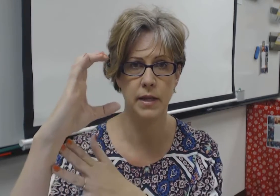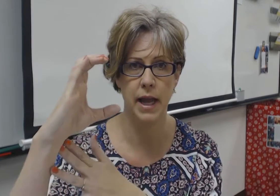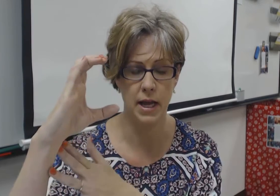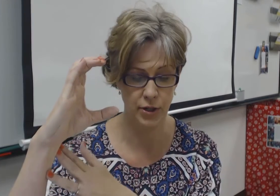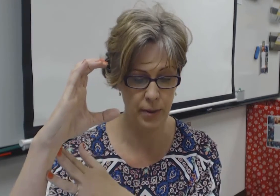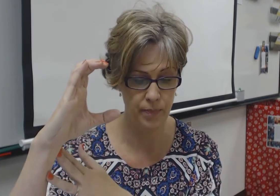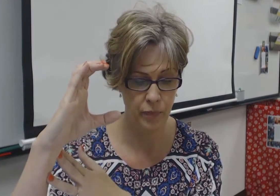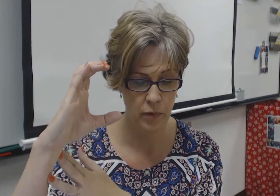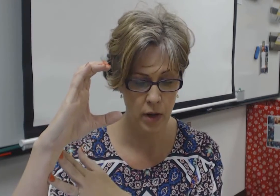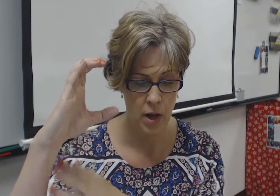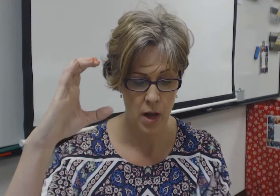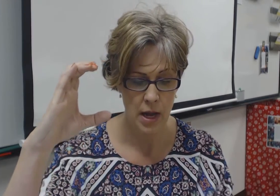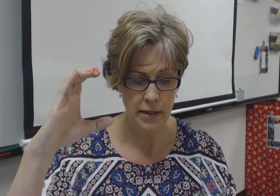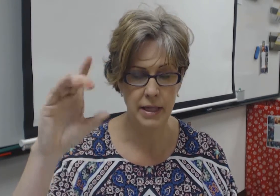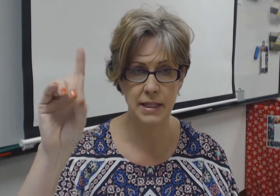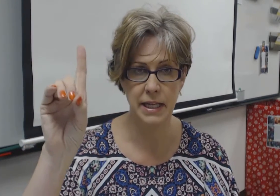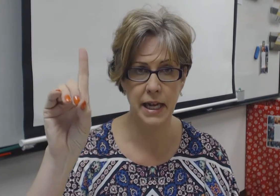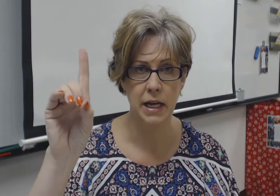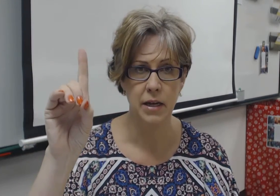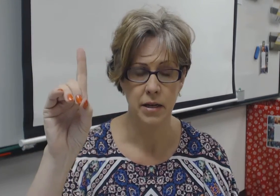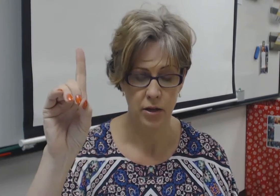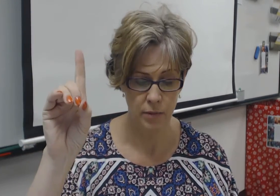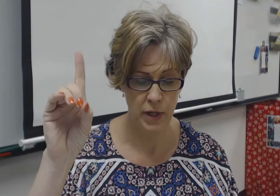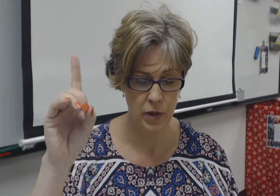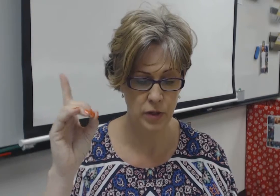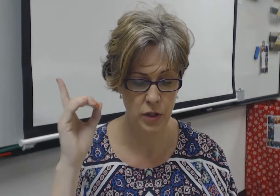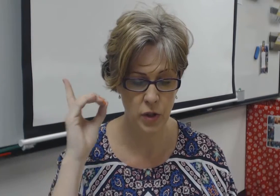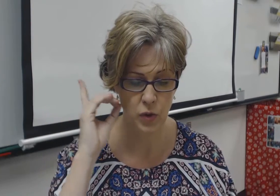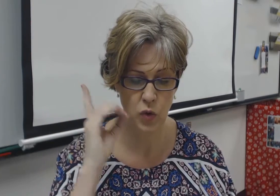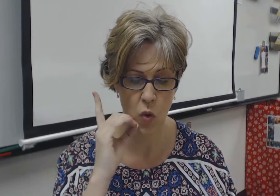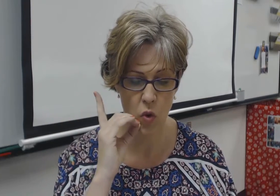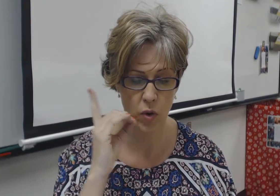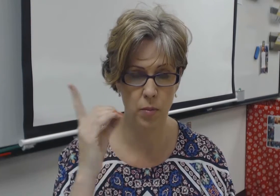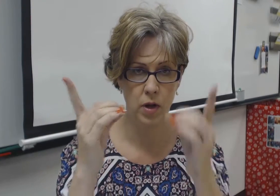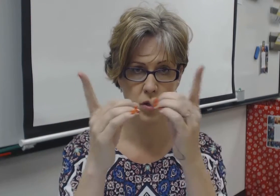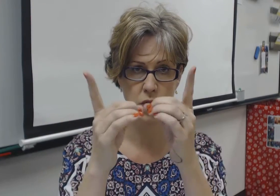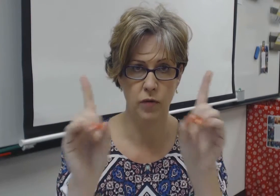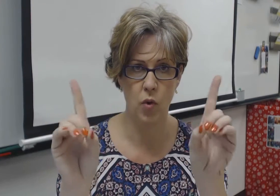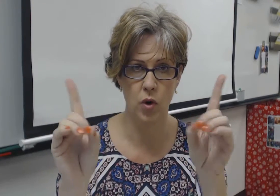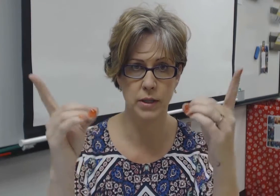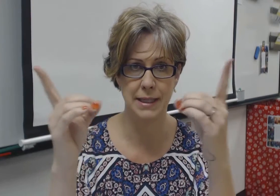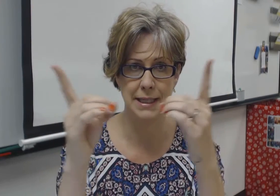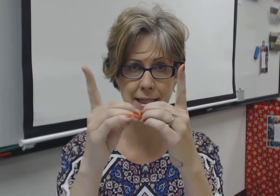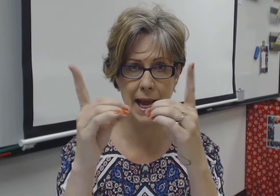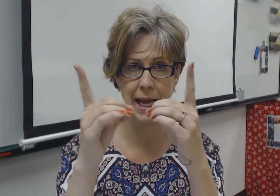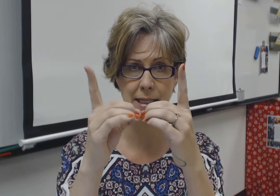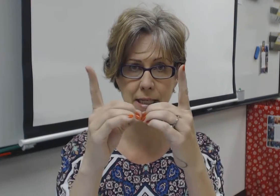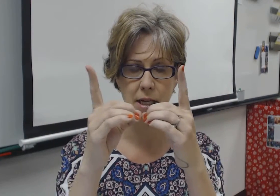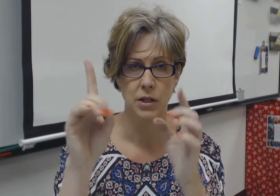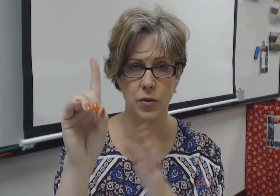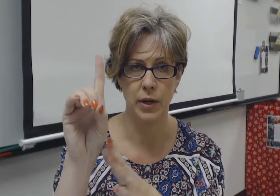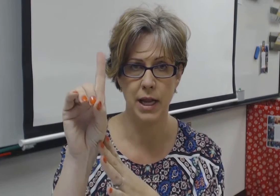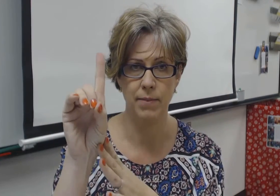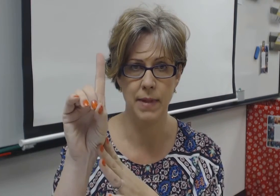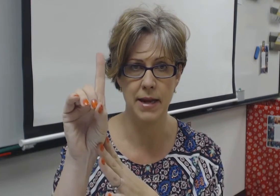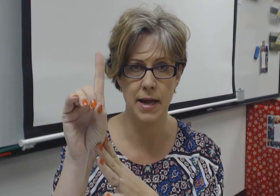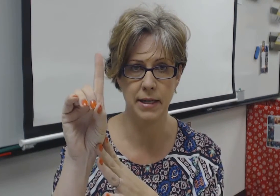C hand shape. The D could be used to do dorm, divorce, date. So you want to keep that nice